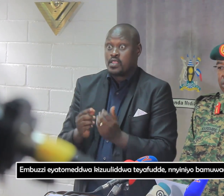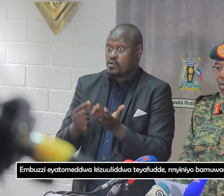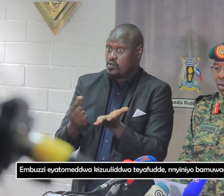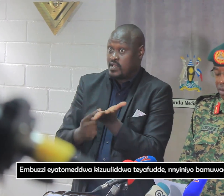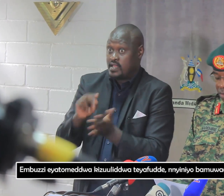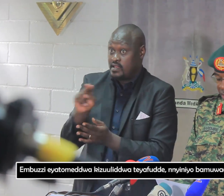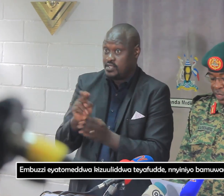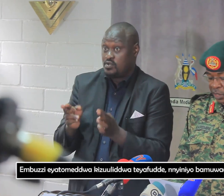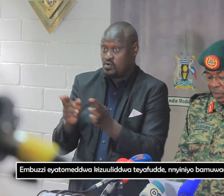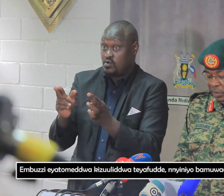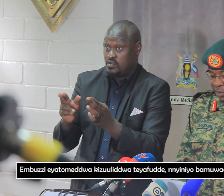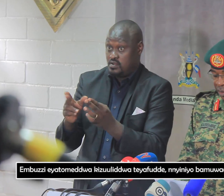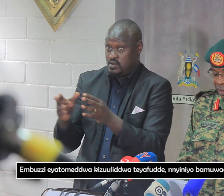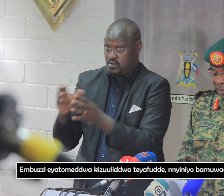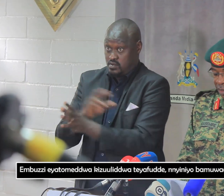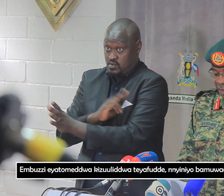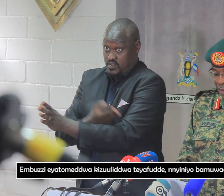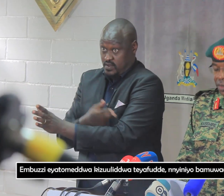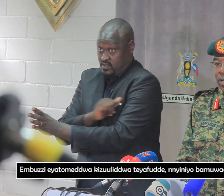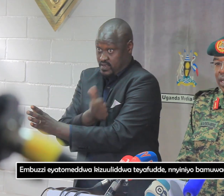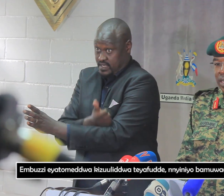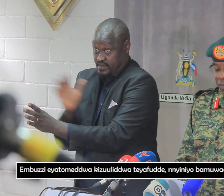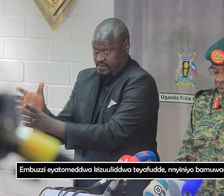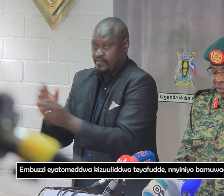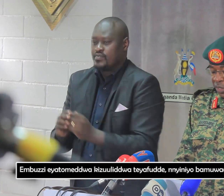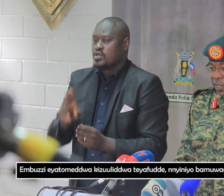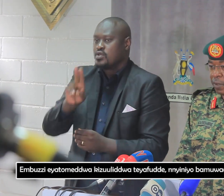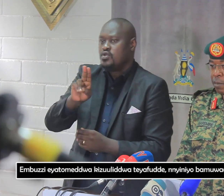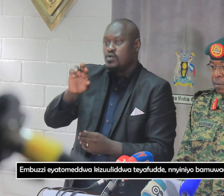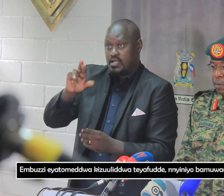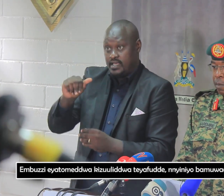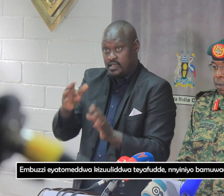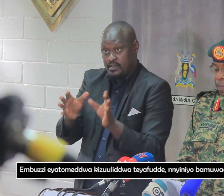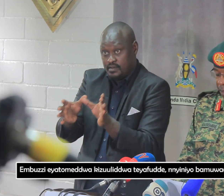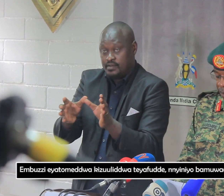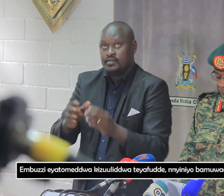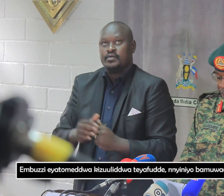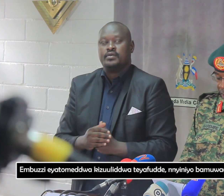Uganda National Road Authority, Uganda Revenue Authority,